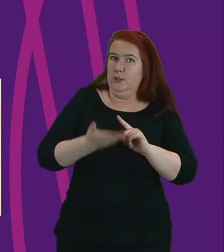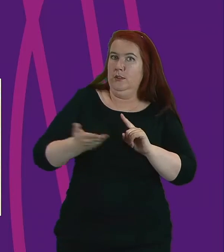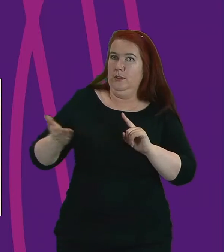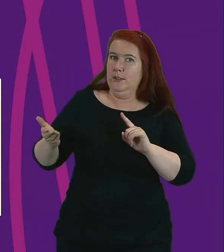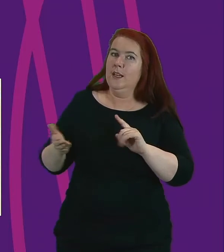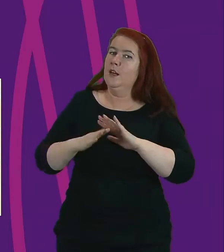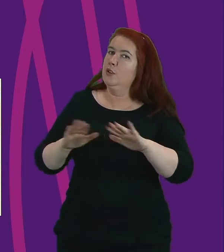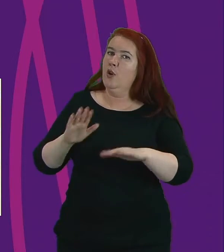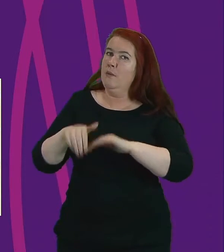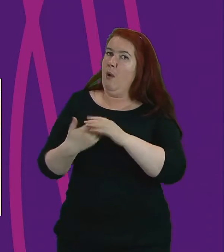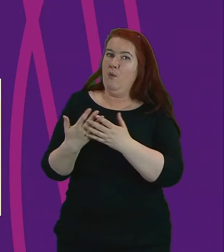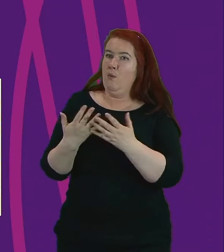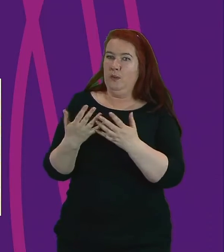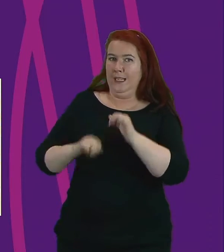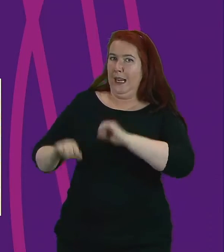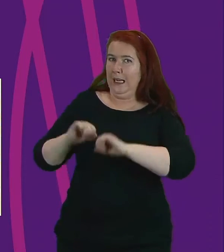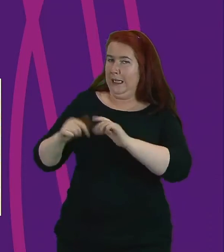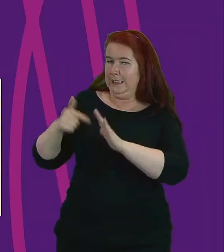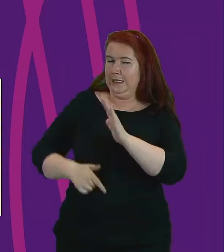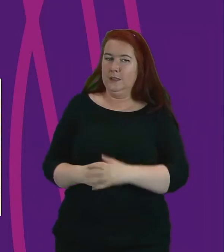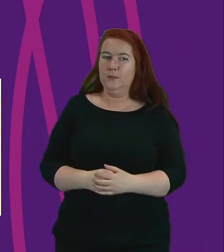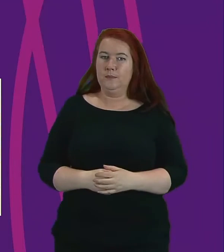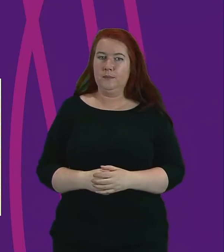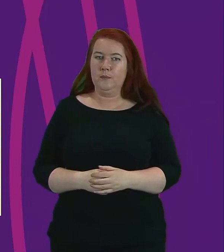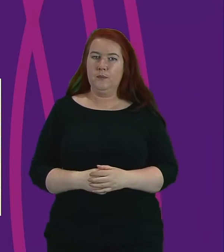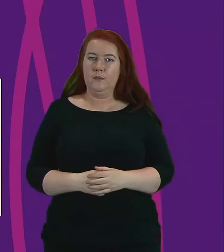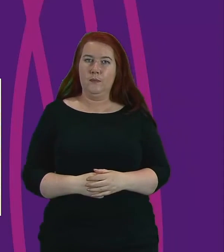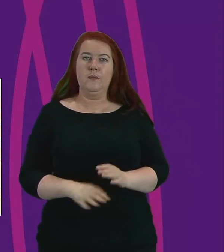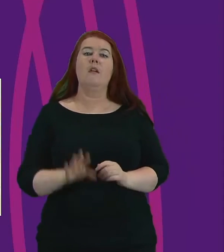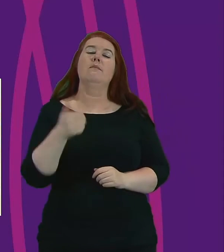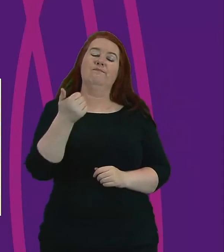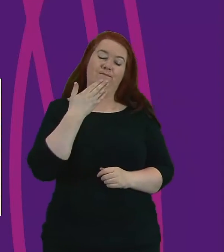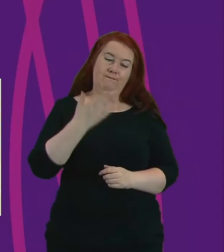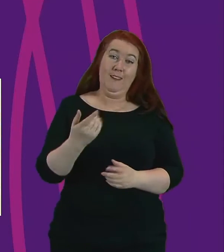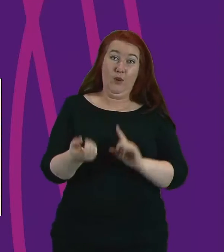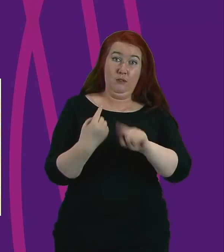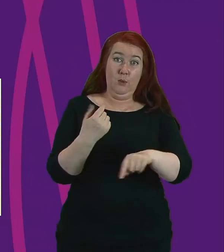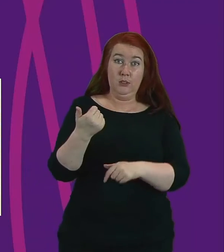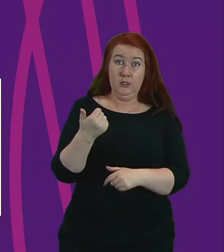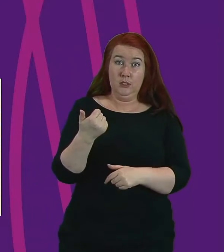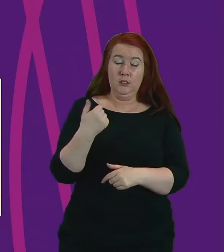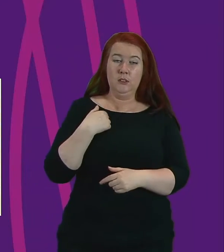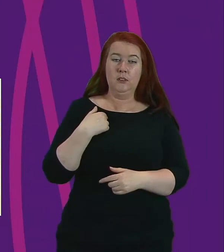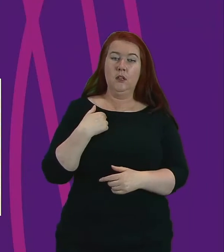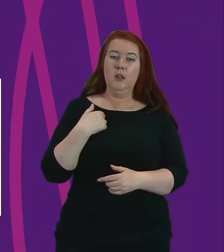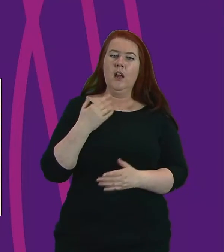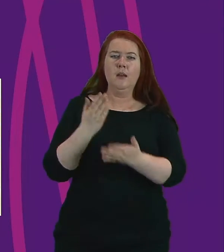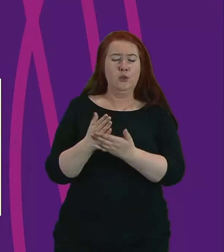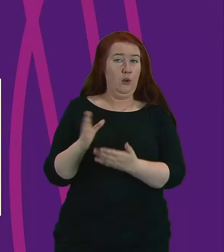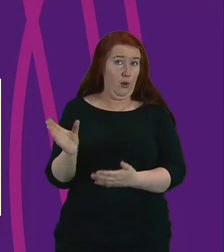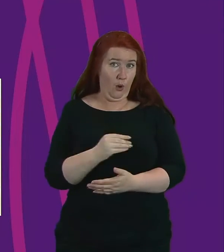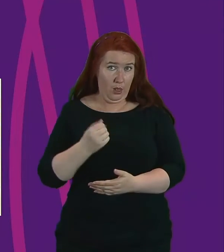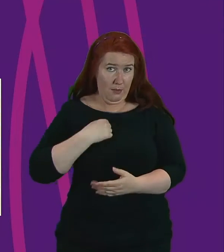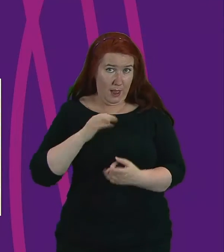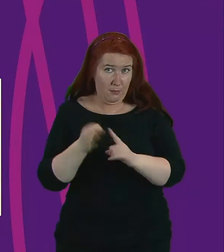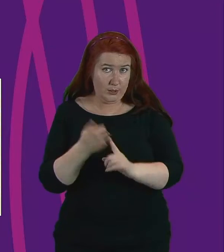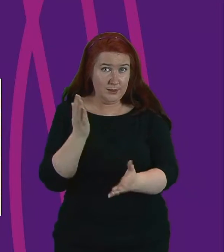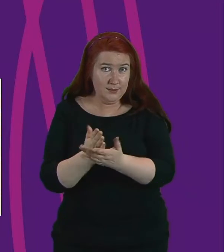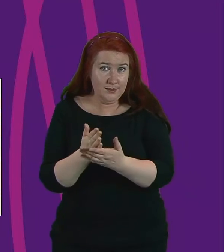that's the rationale. Murdo Fraser. Well, I'm grateful to the Cabinet Secretary for that response. I trust all my points are genuine, Deputy Presiding